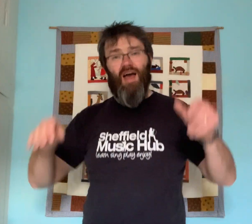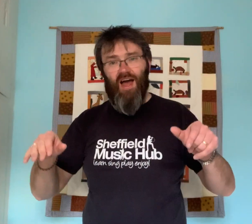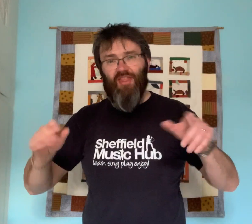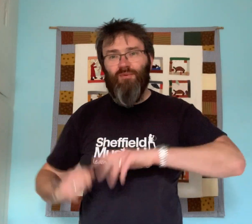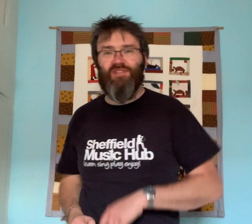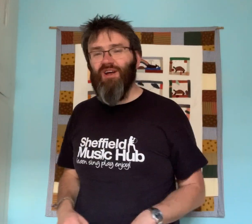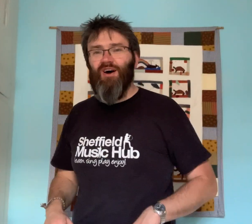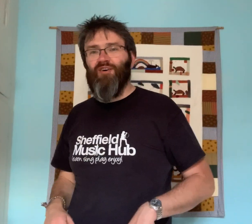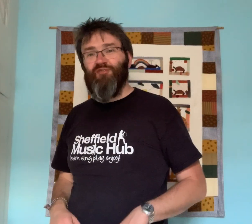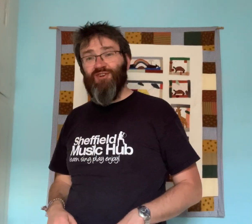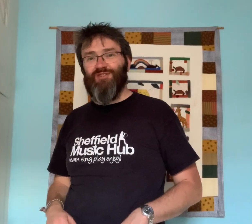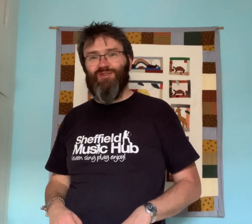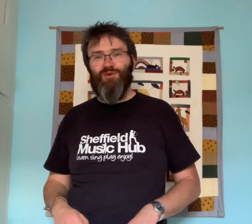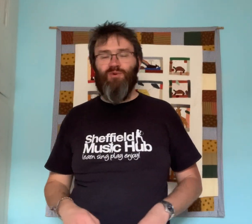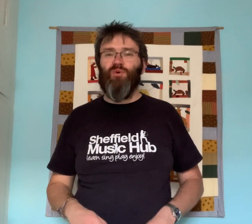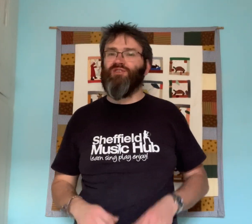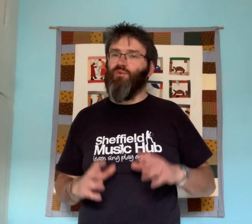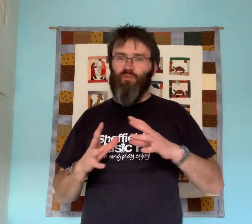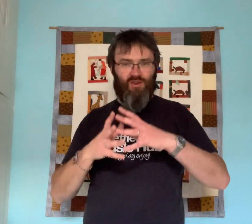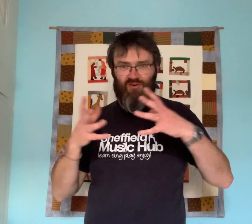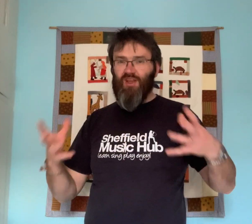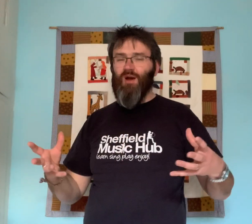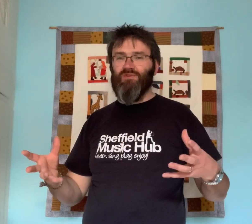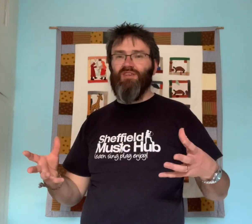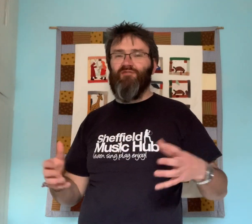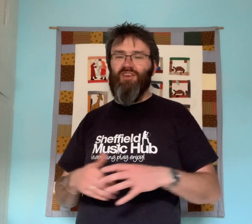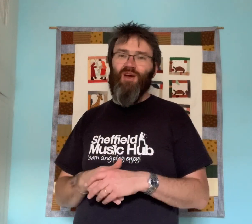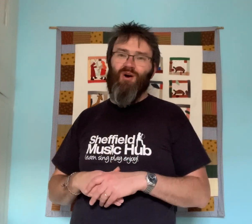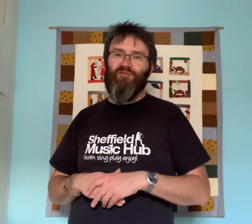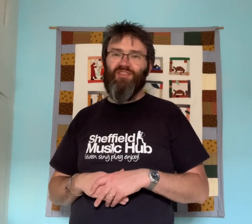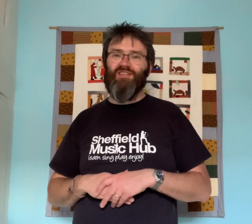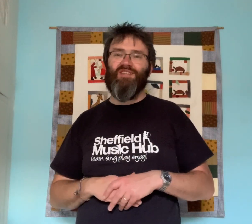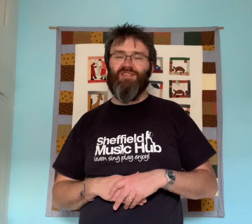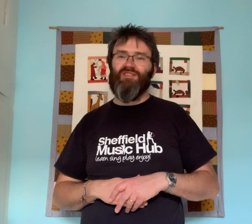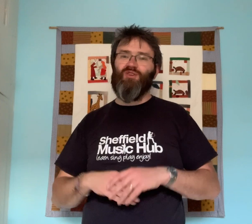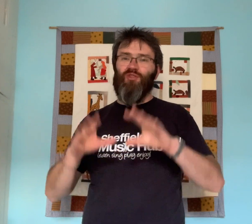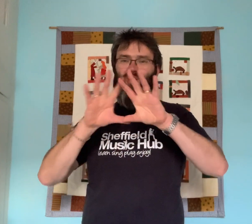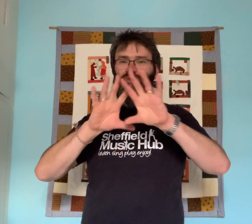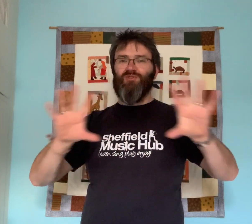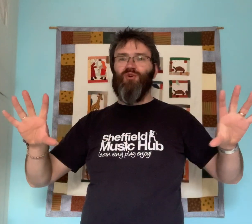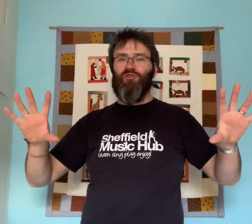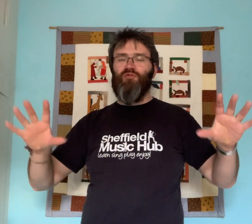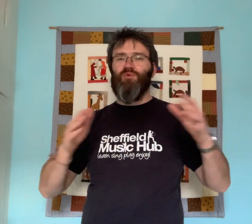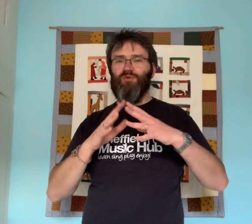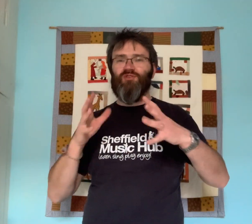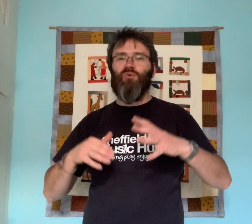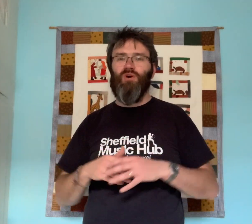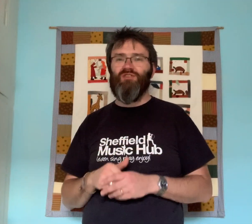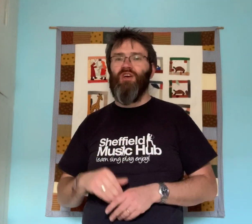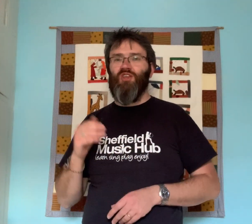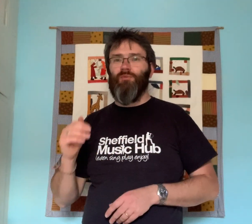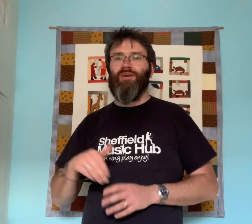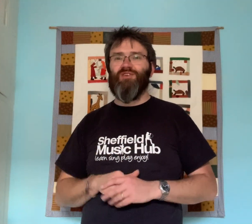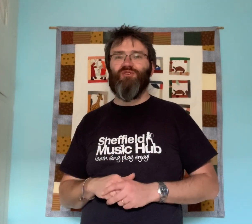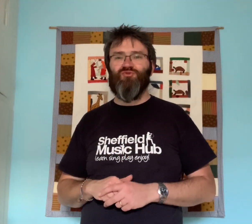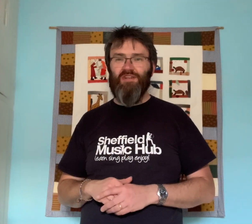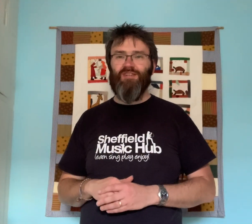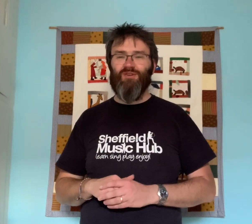And then we start verse 2, which when you come to the video after this that's got the whole song through with all the song words, you'll be able to go straight into.